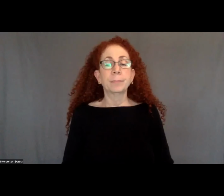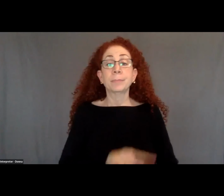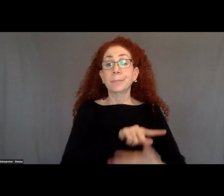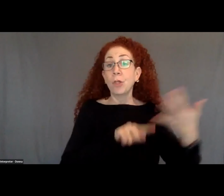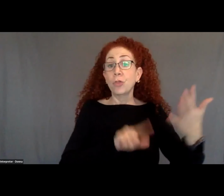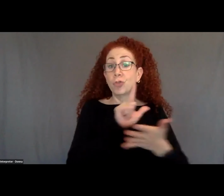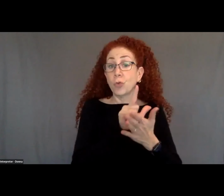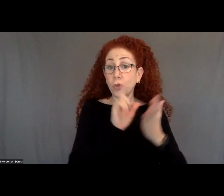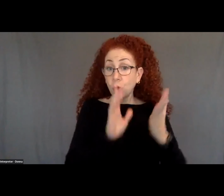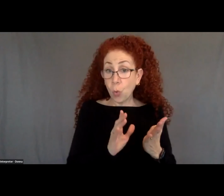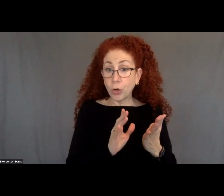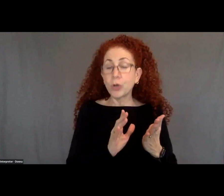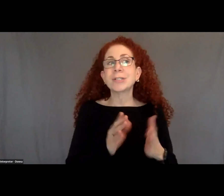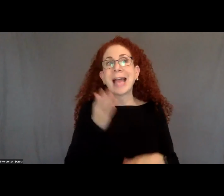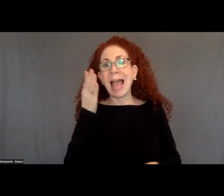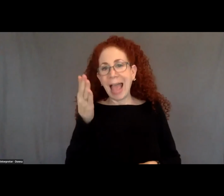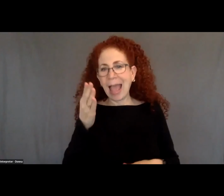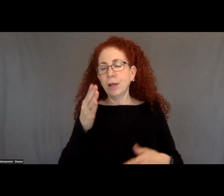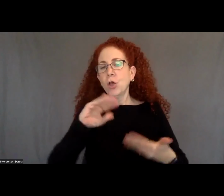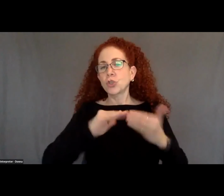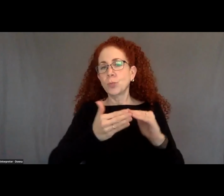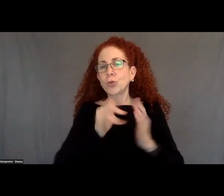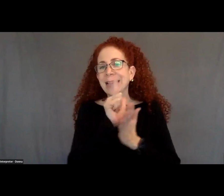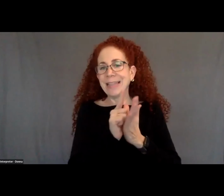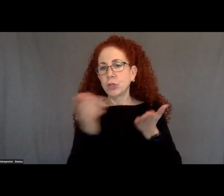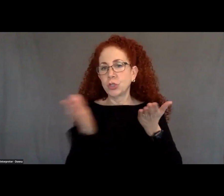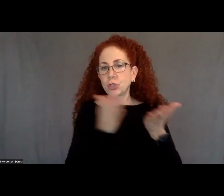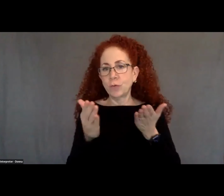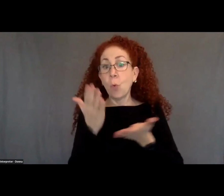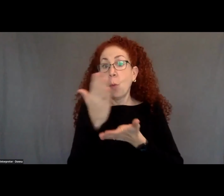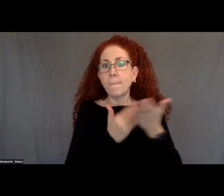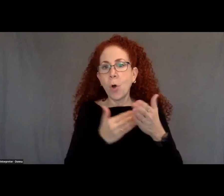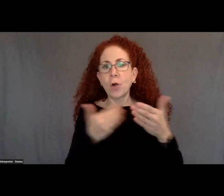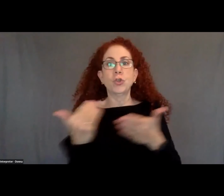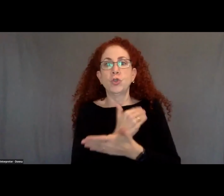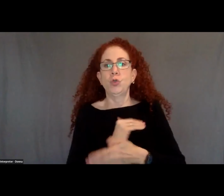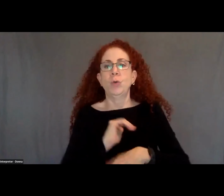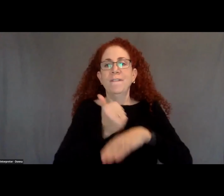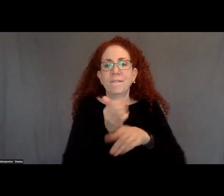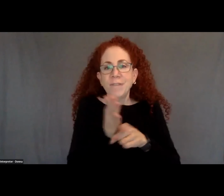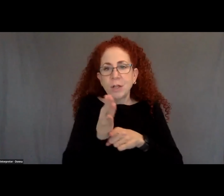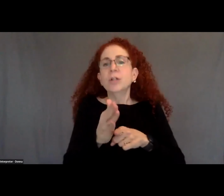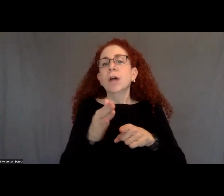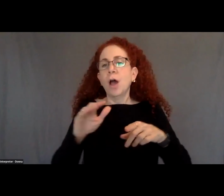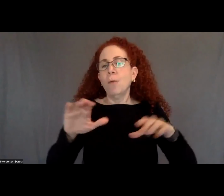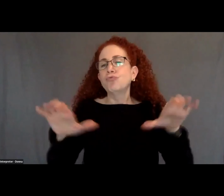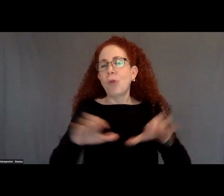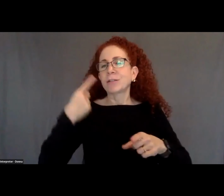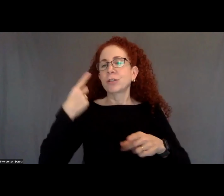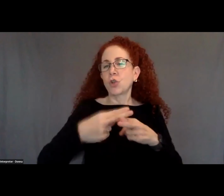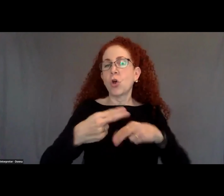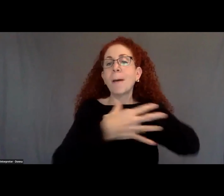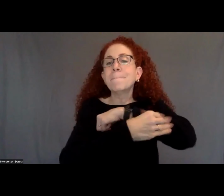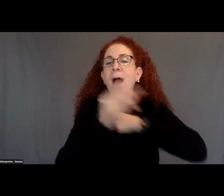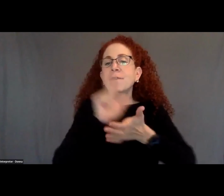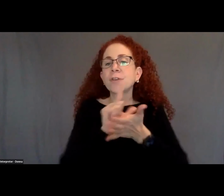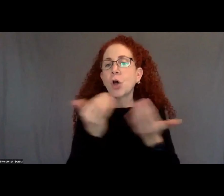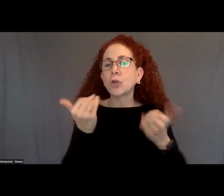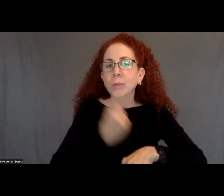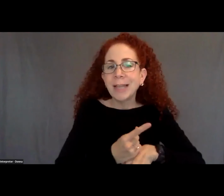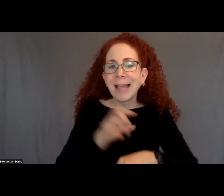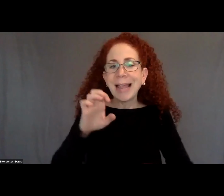staffed community legal services were part of an emerging field of practice that we now call poverty law. They were mentored by people